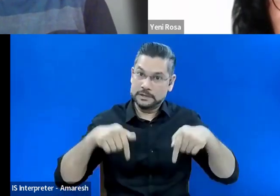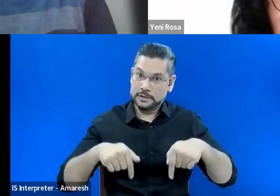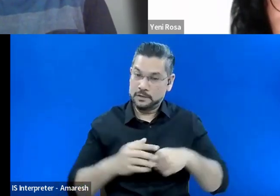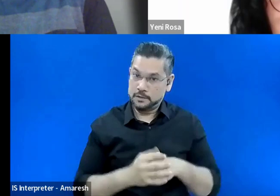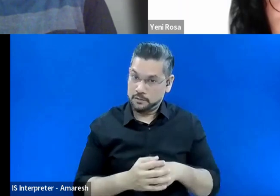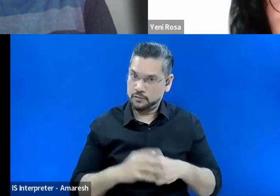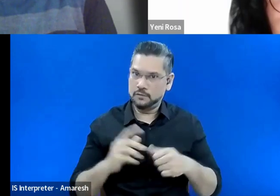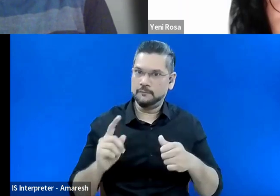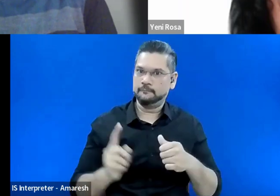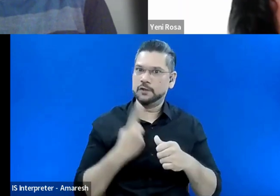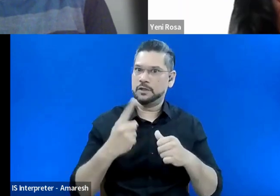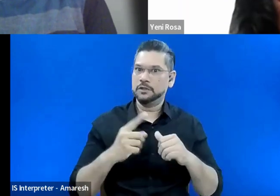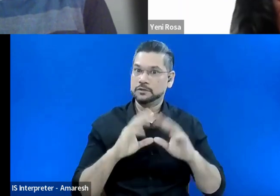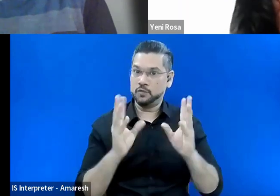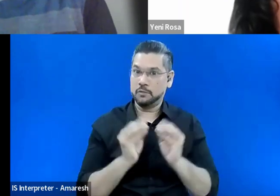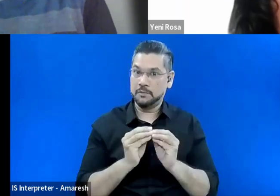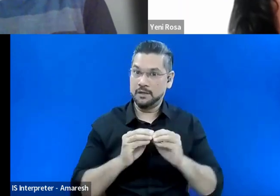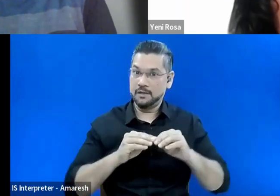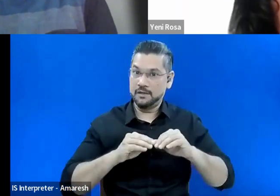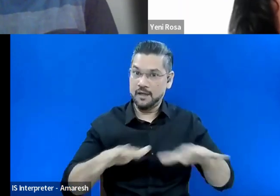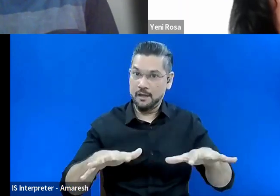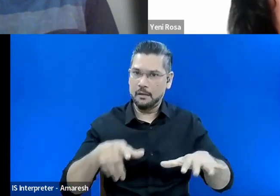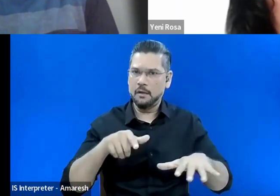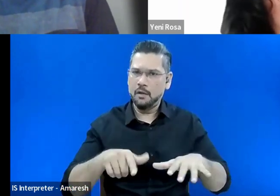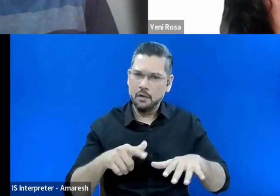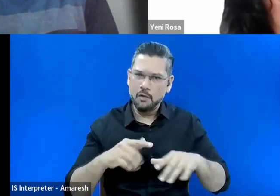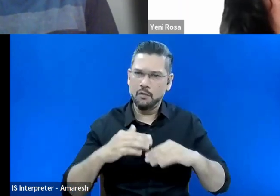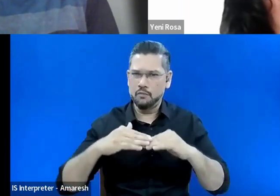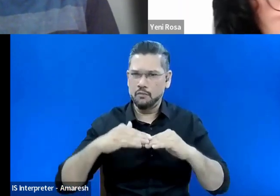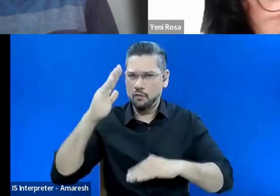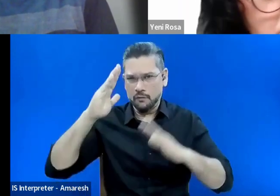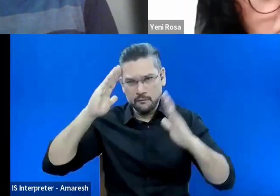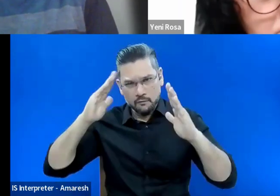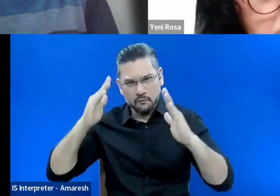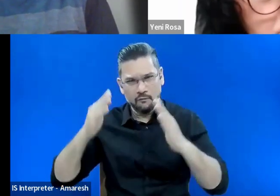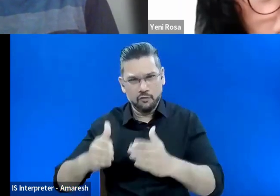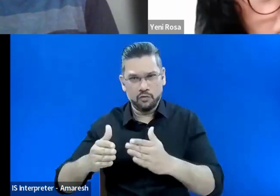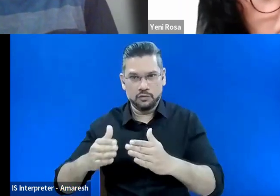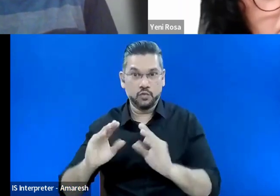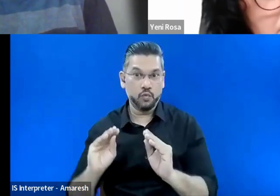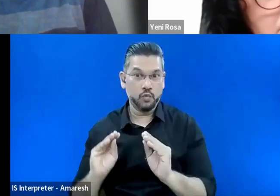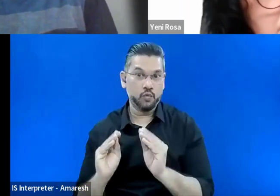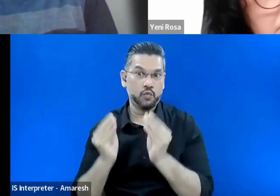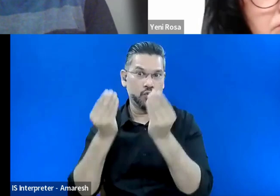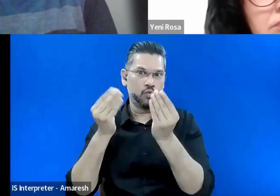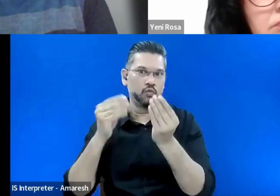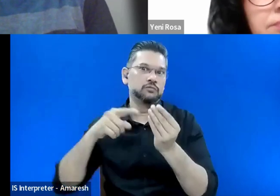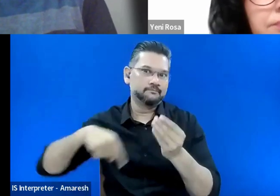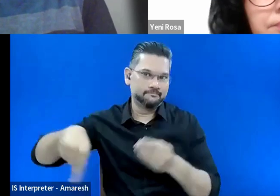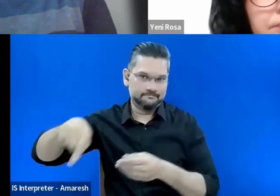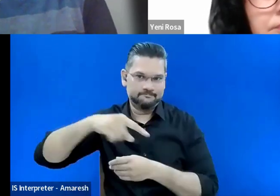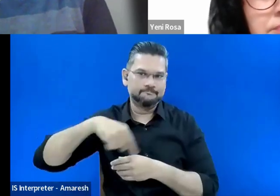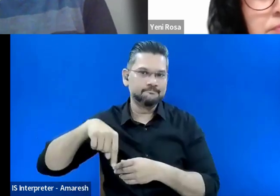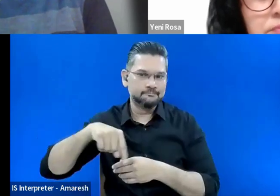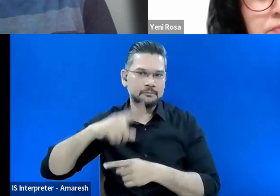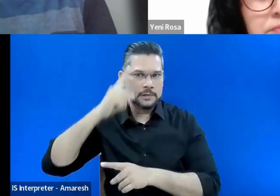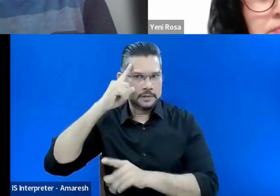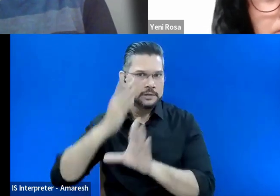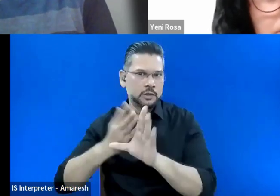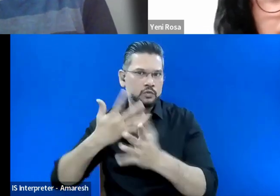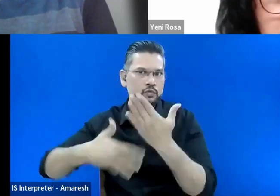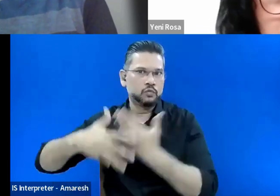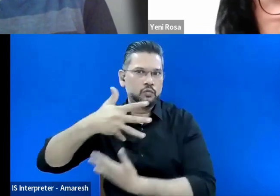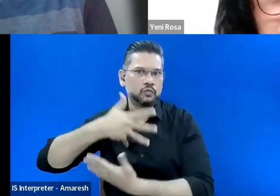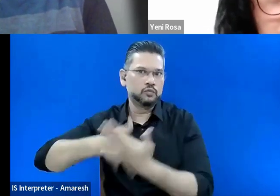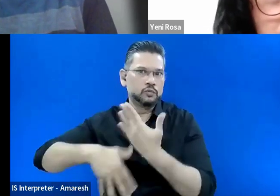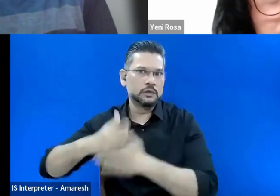specifically organized on youth issues and how together we can strengthen the capacity of youth with psychosocial disabilities